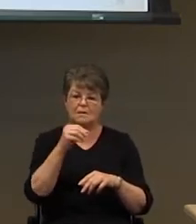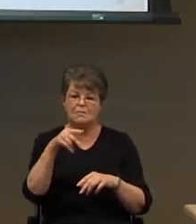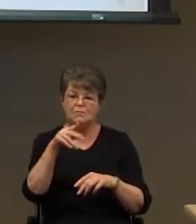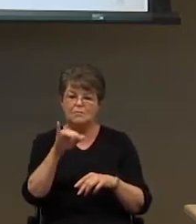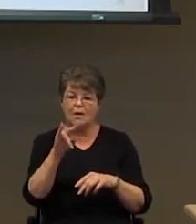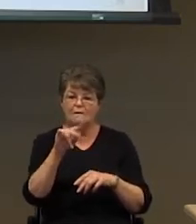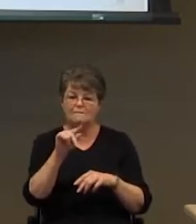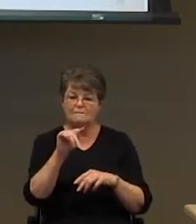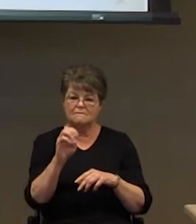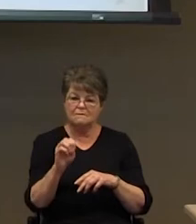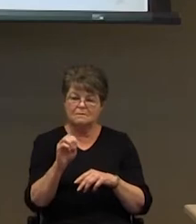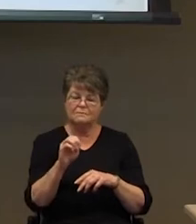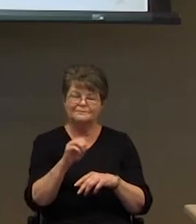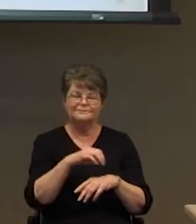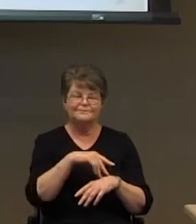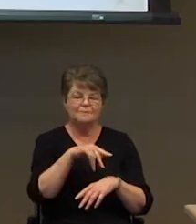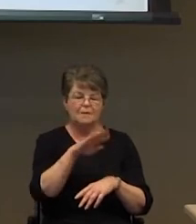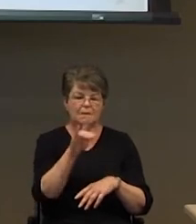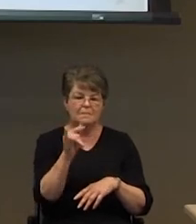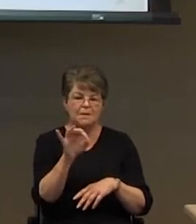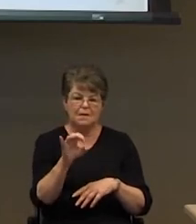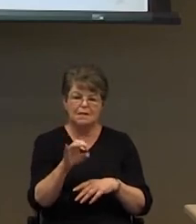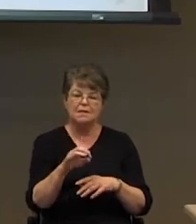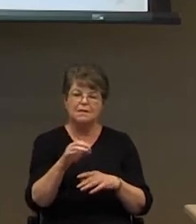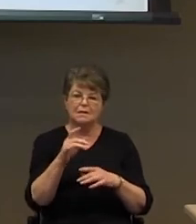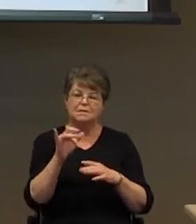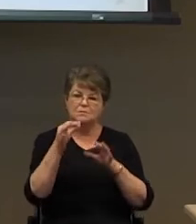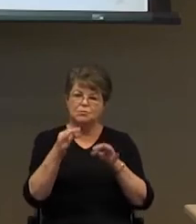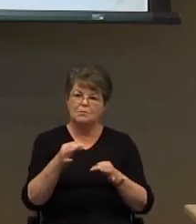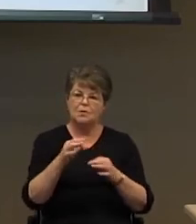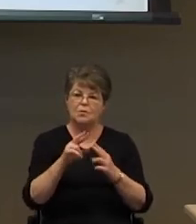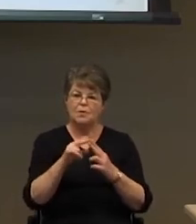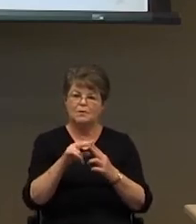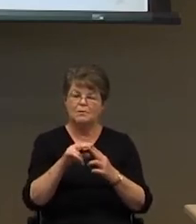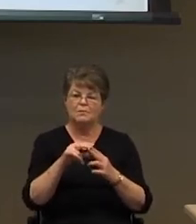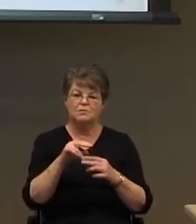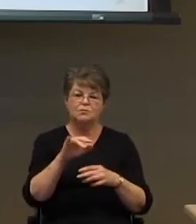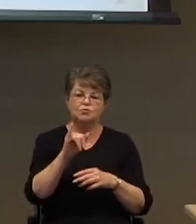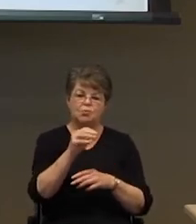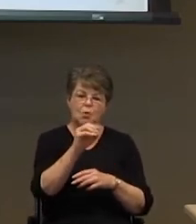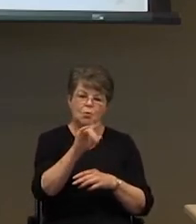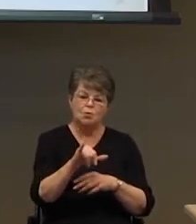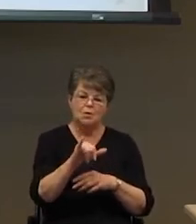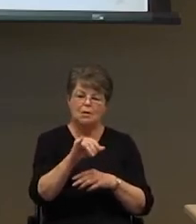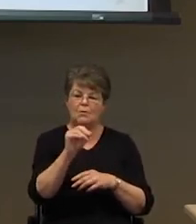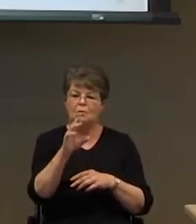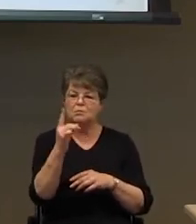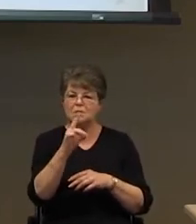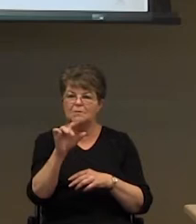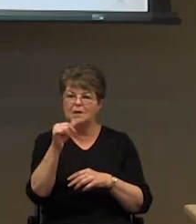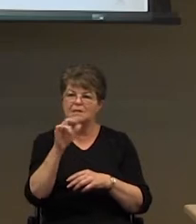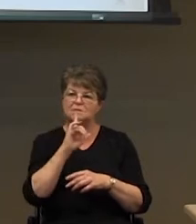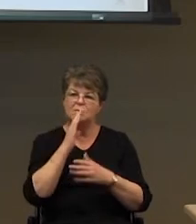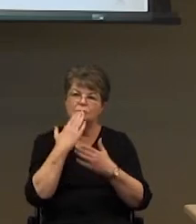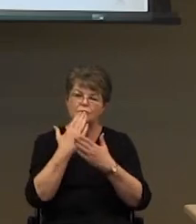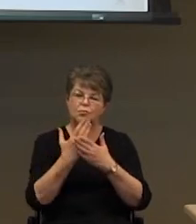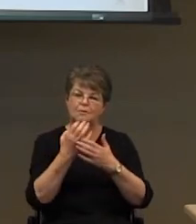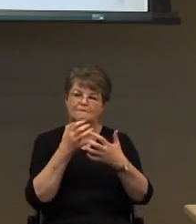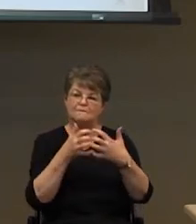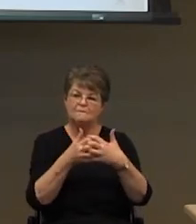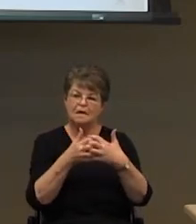have to determine whether or not Jody or anybody else is an appropriate fit for the economic development efforts of this